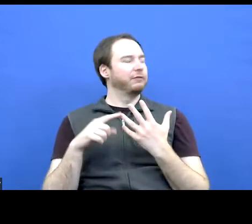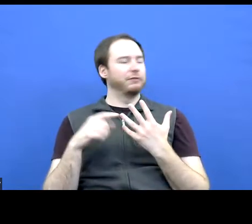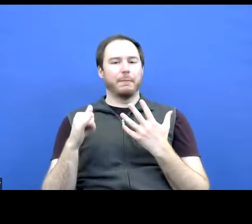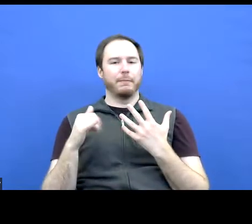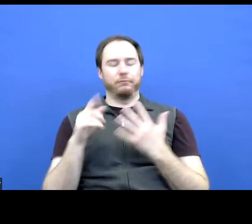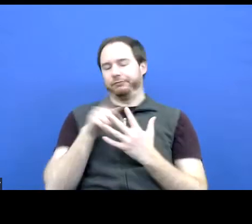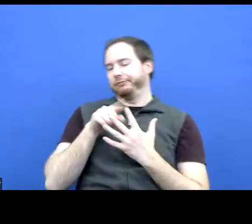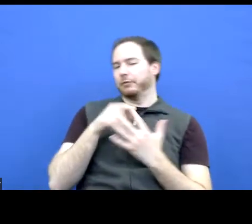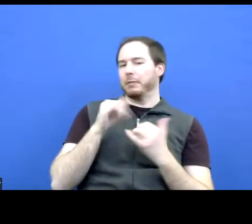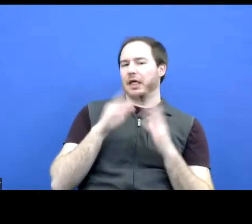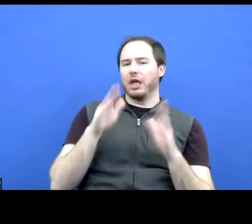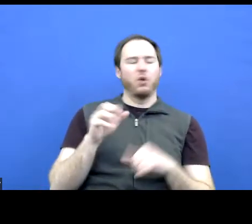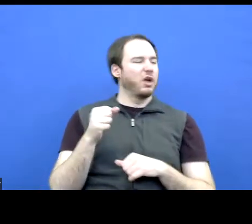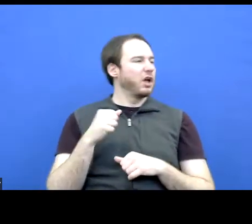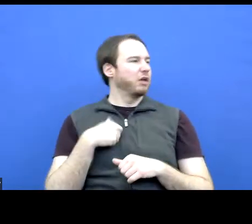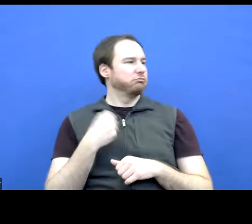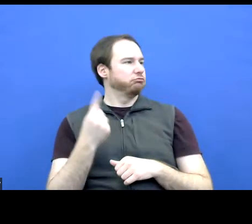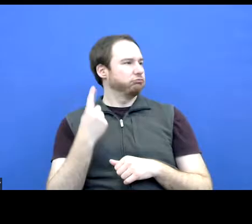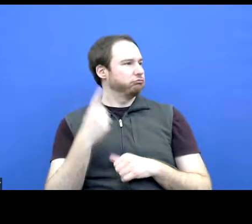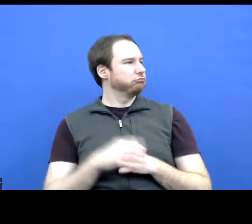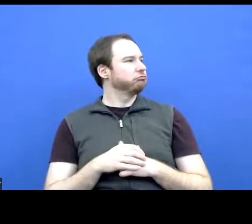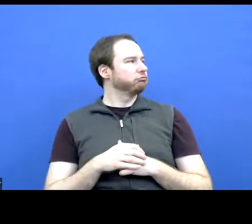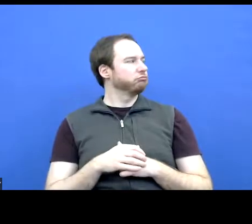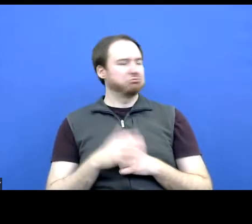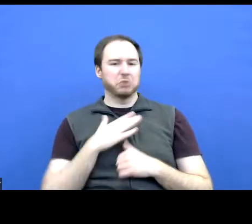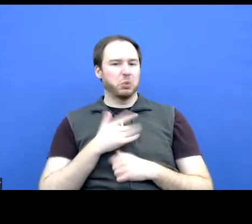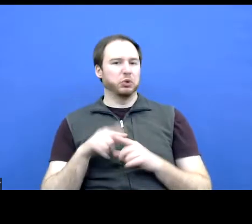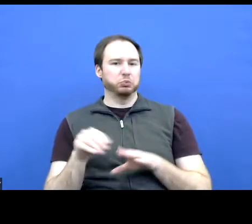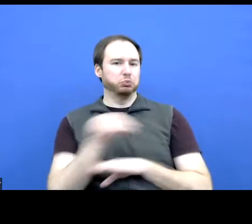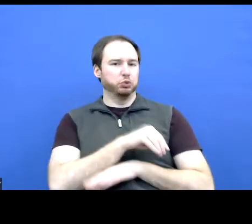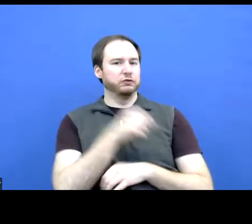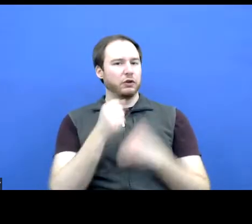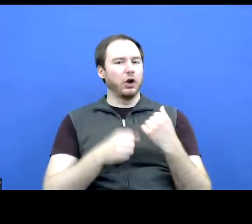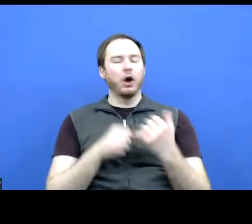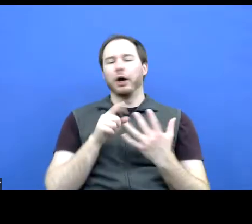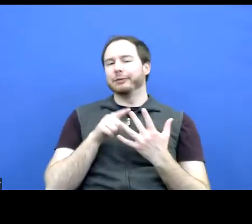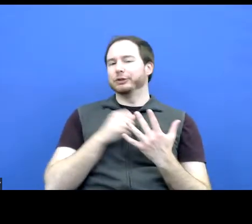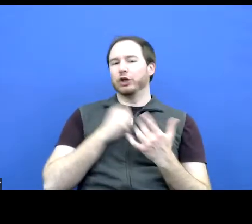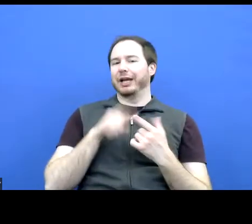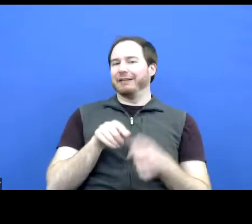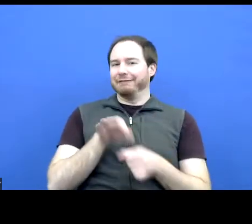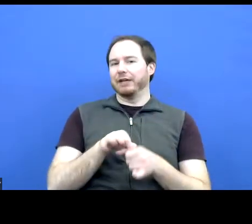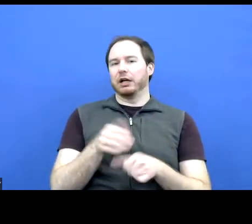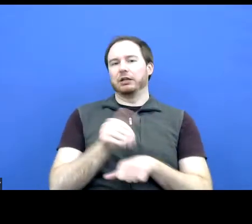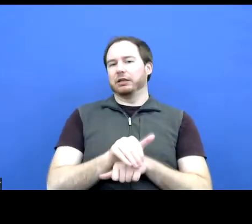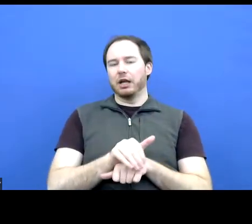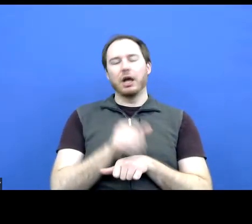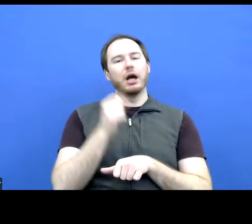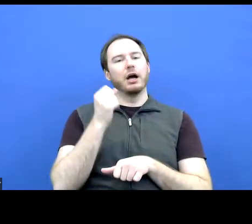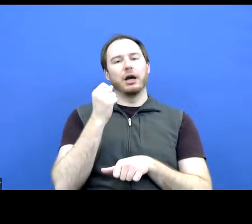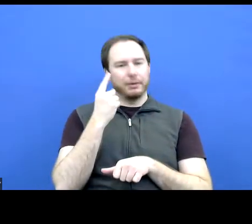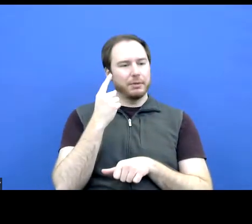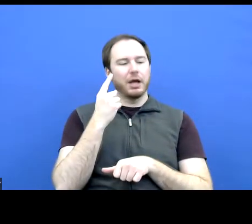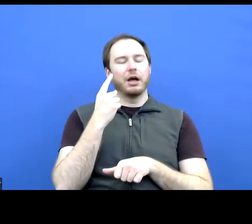So, all right. So again, sorry we can't address this now, but we just